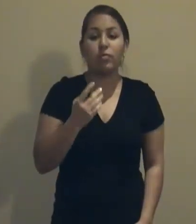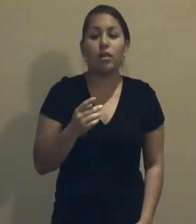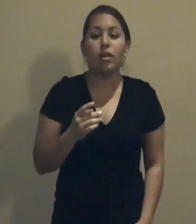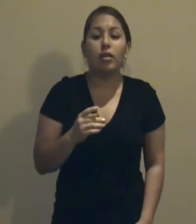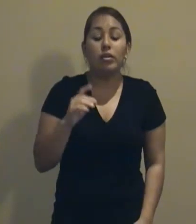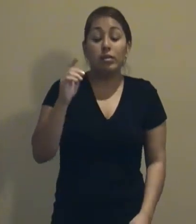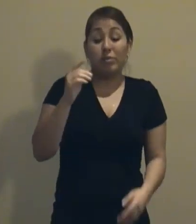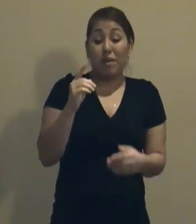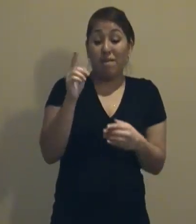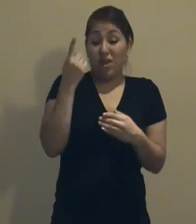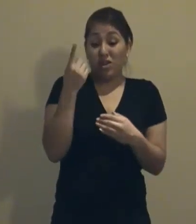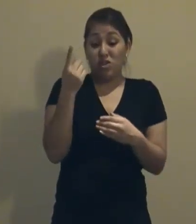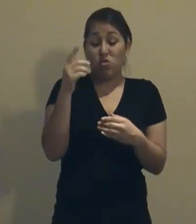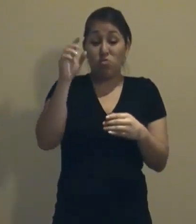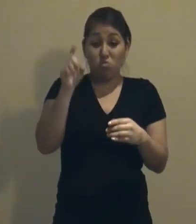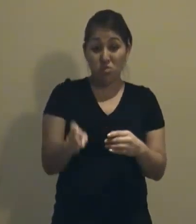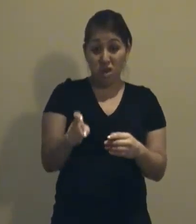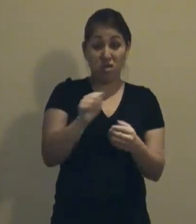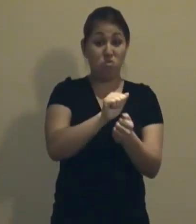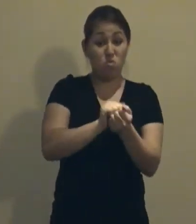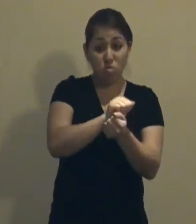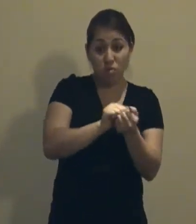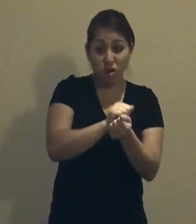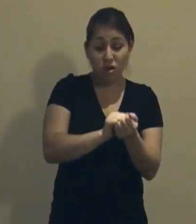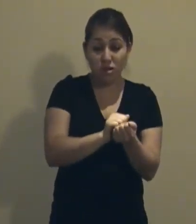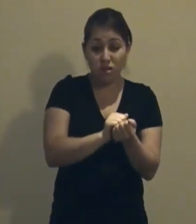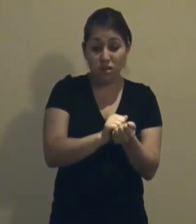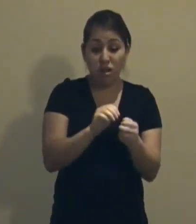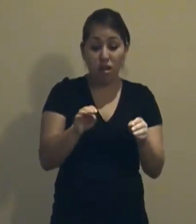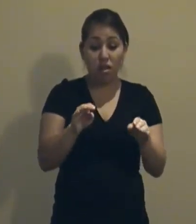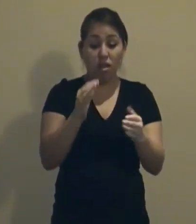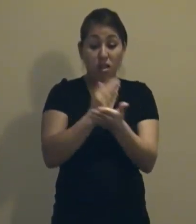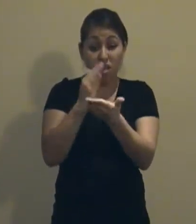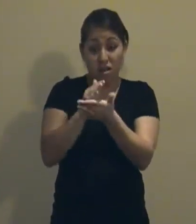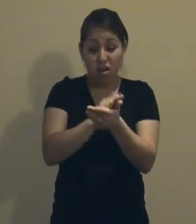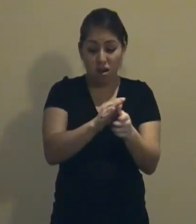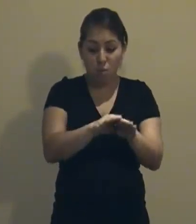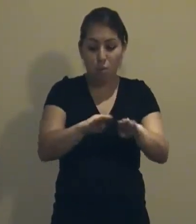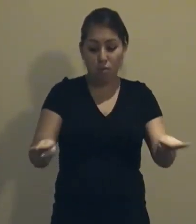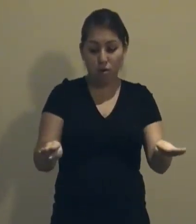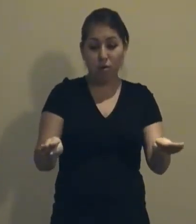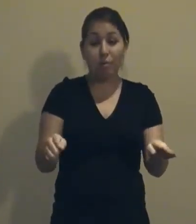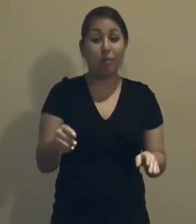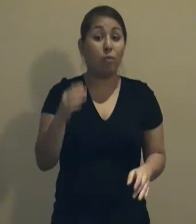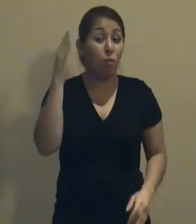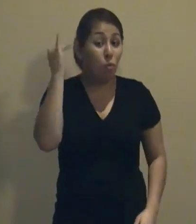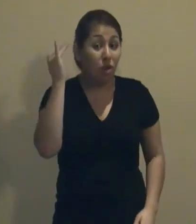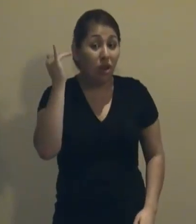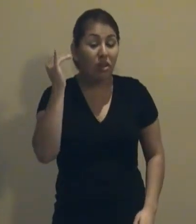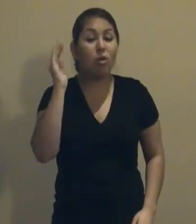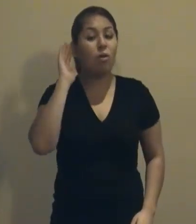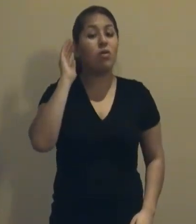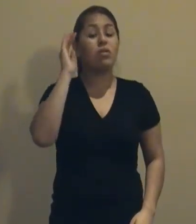knife so that, again, you don't get sick from the raw chicken that was just on there.